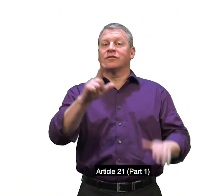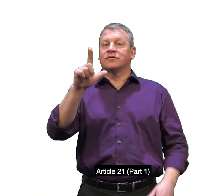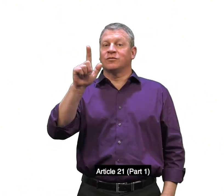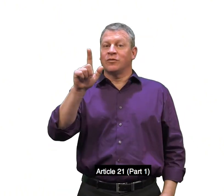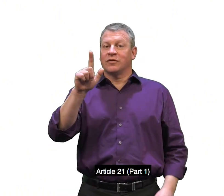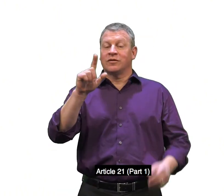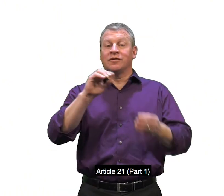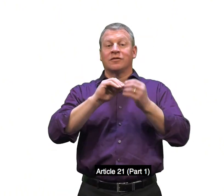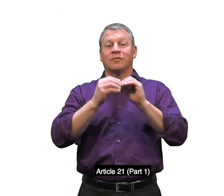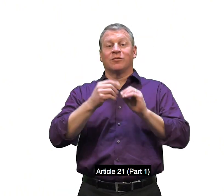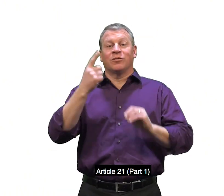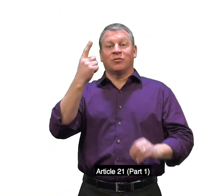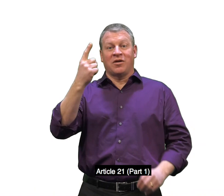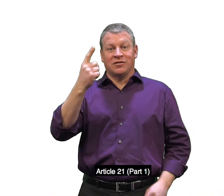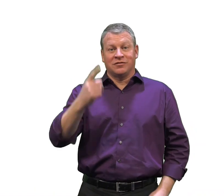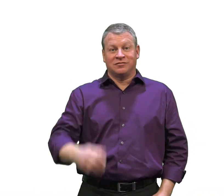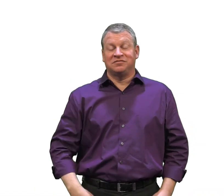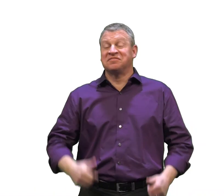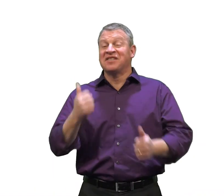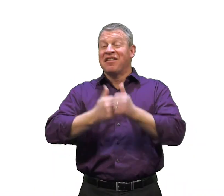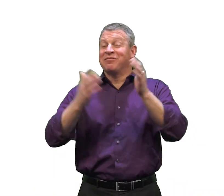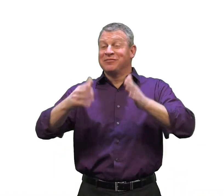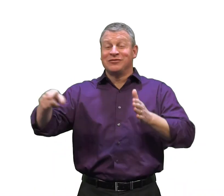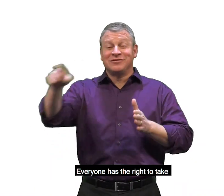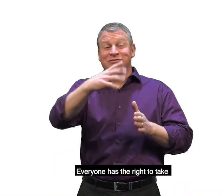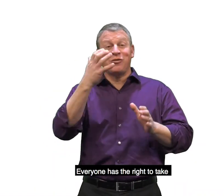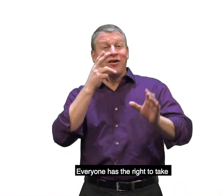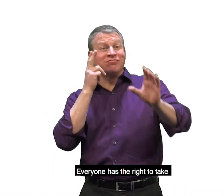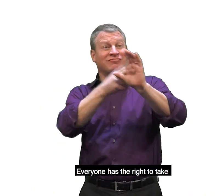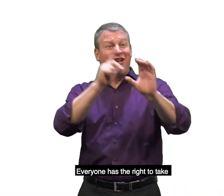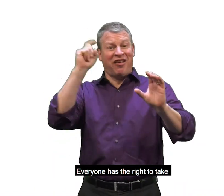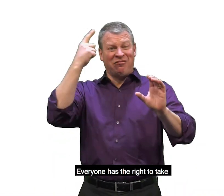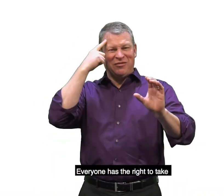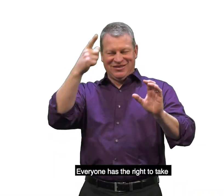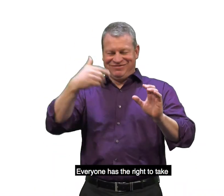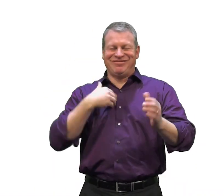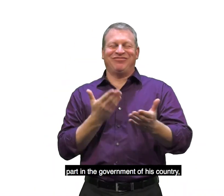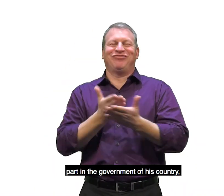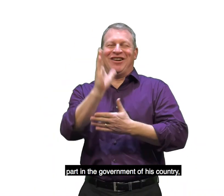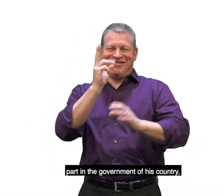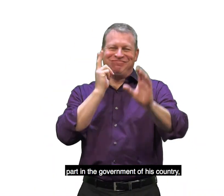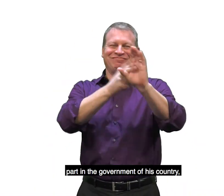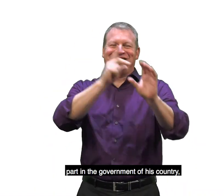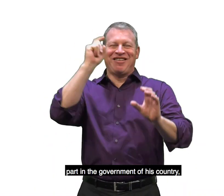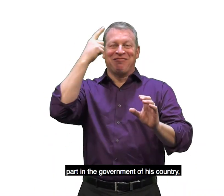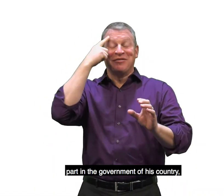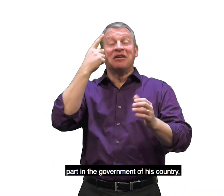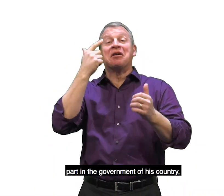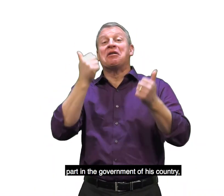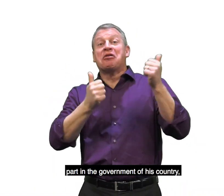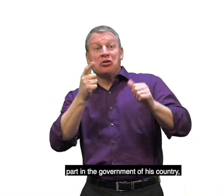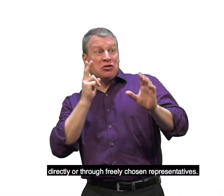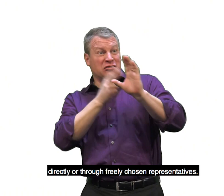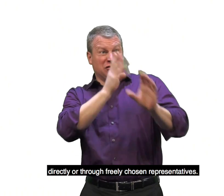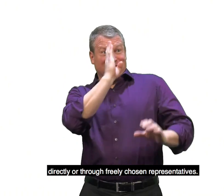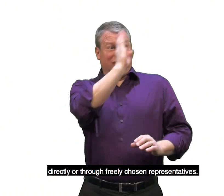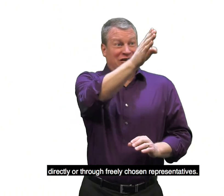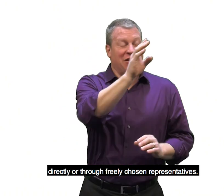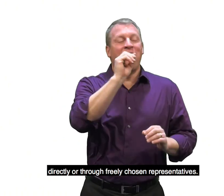Article 21, Part 1. Everyone has the right to take part in the government of his country,